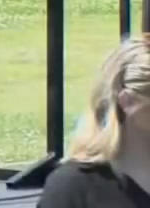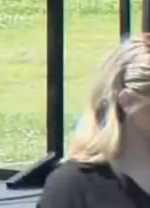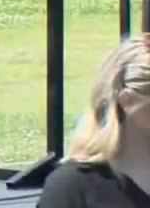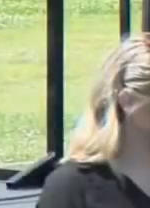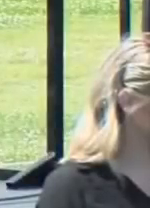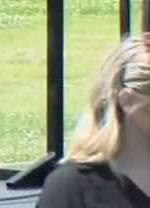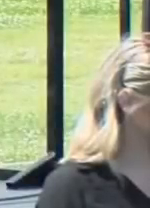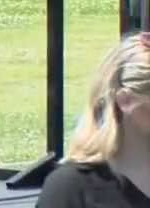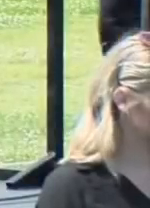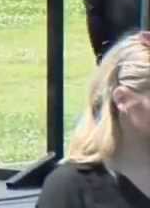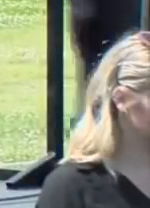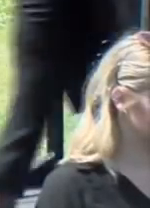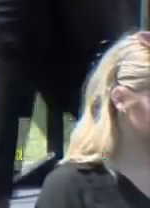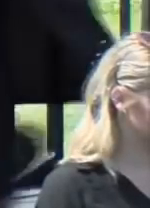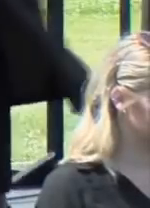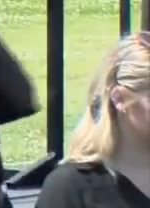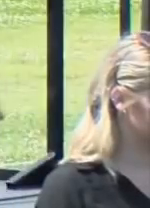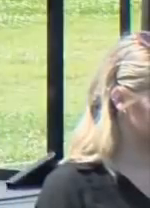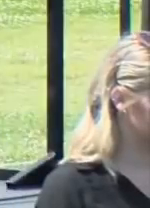Urias Bargelo.